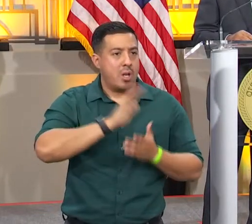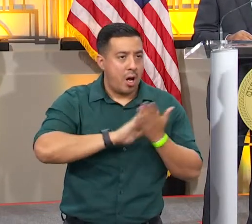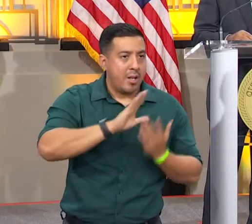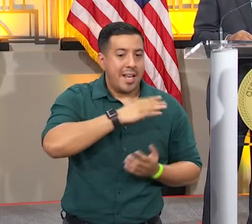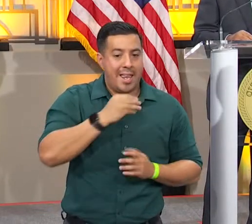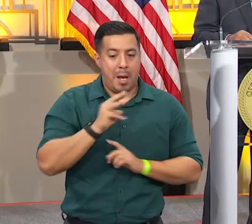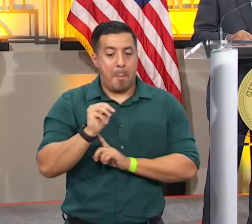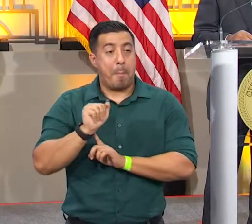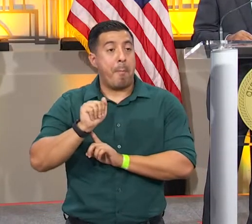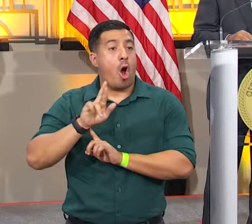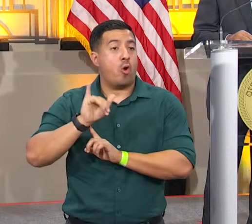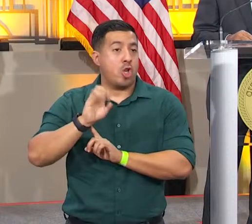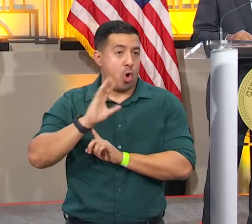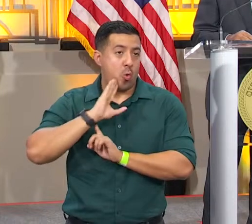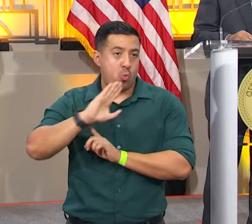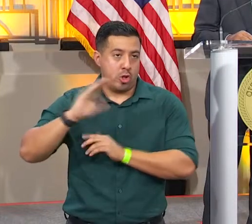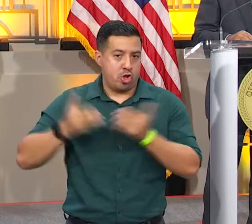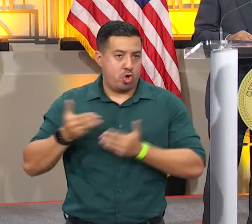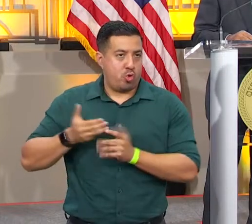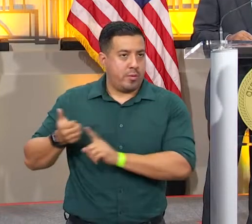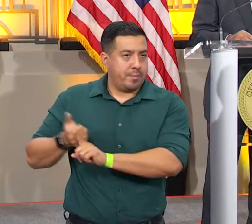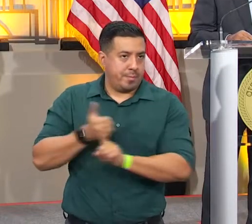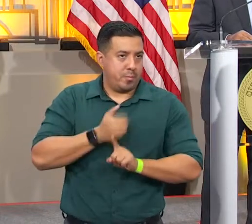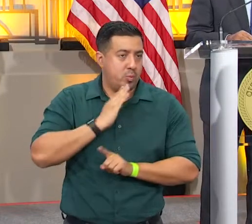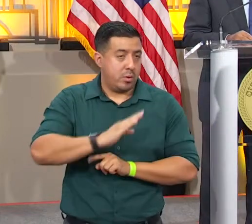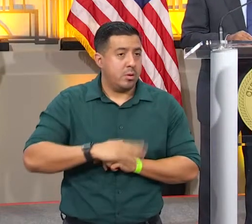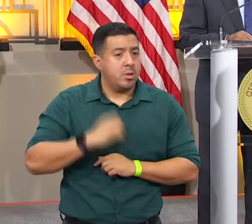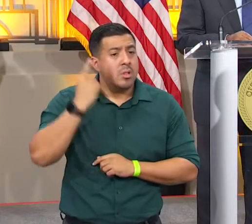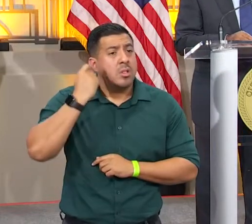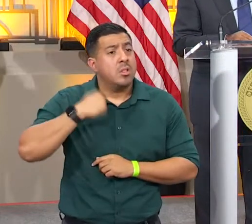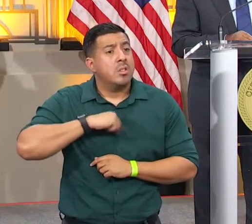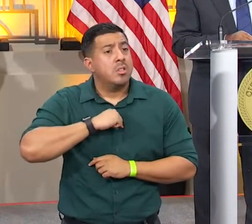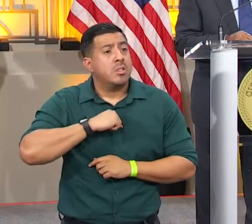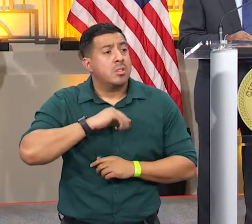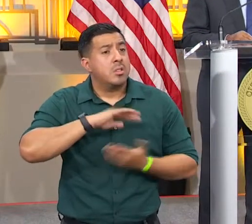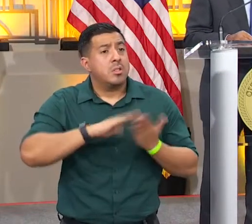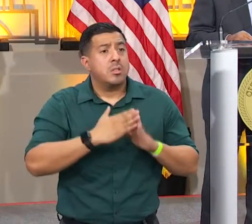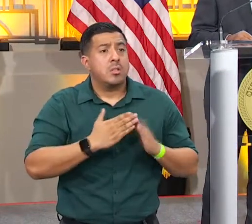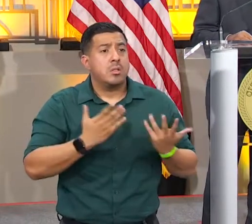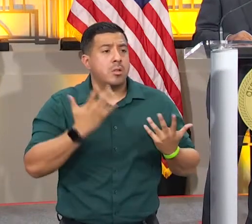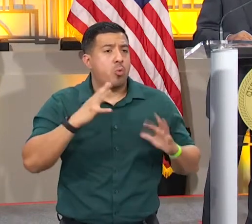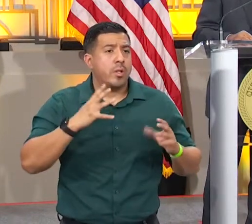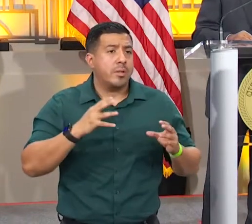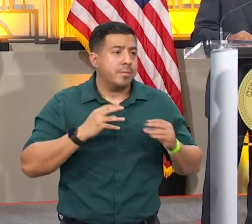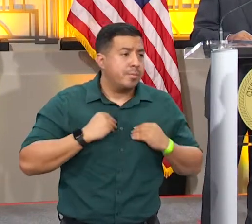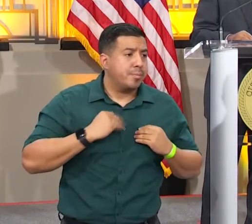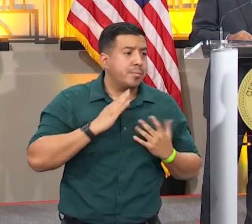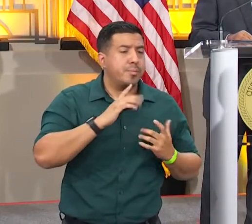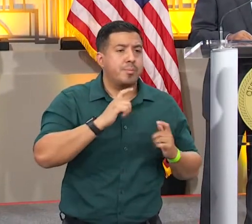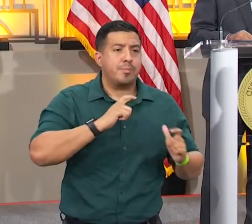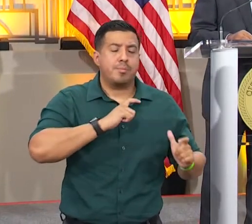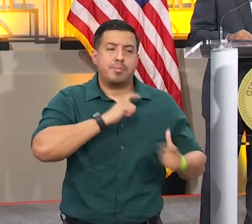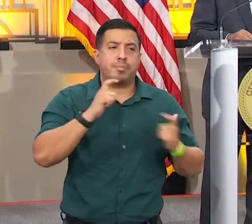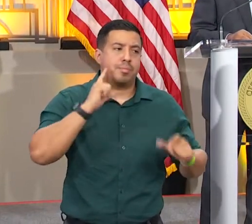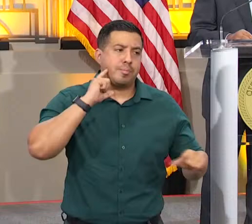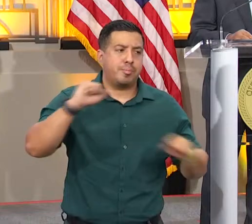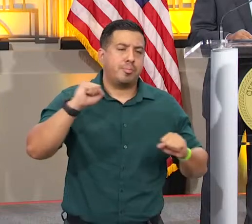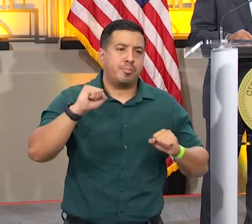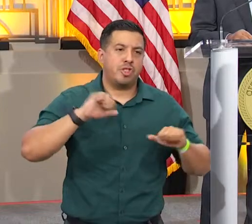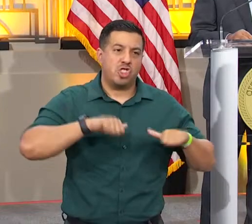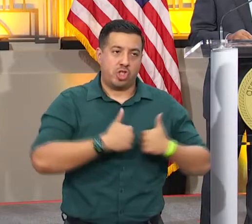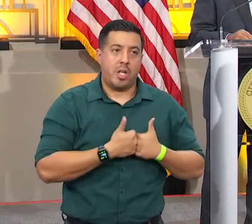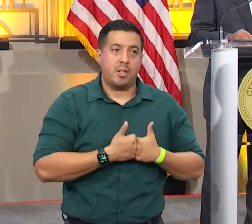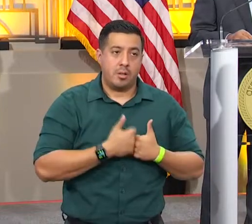will be introducing the others. Look, our great city is known for taking on humankind's boldest challenges.